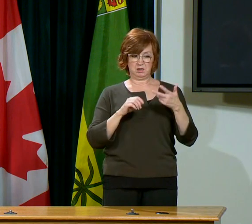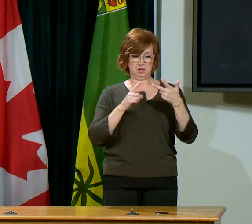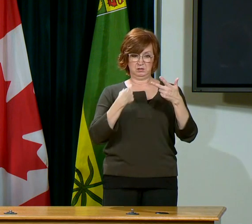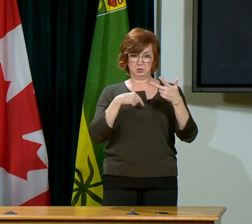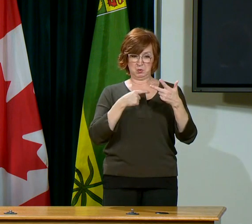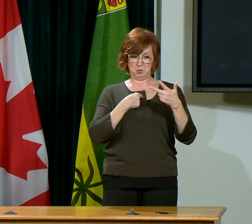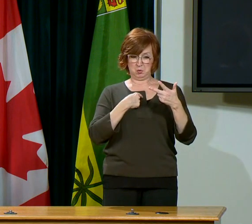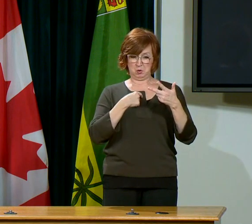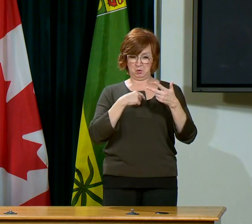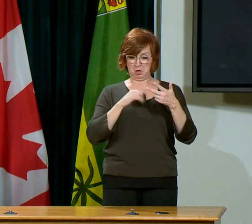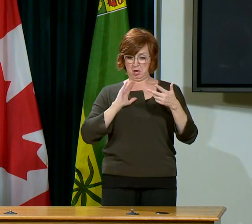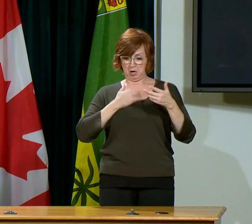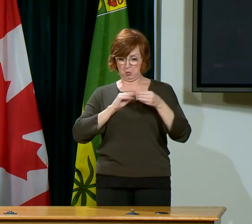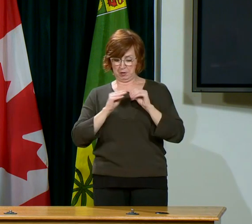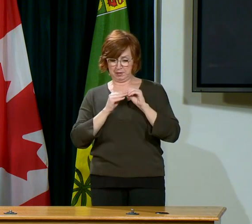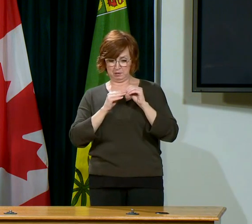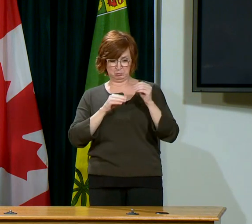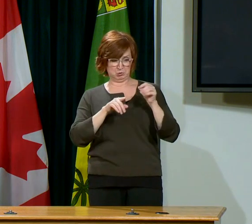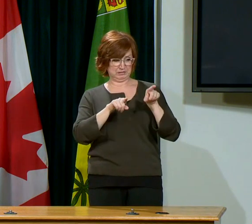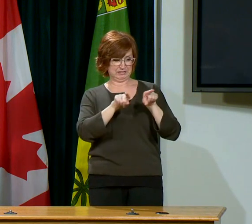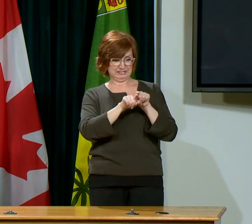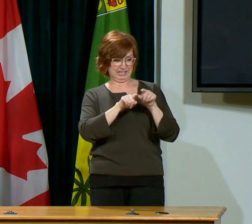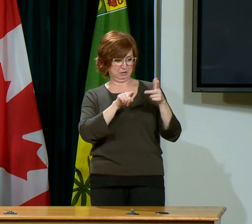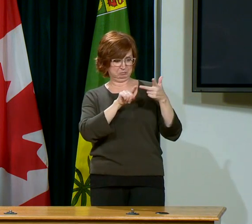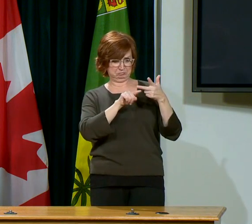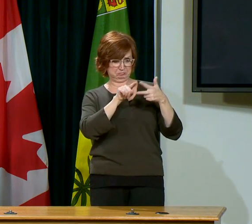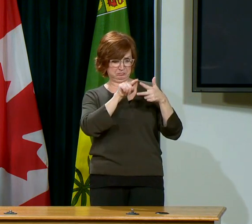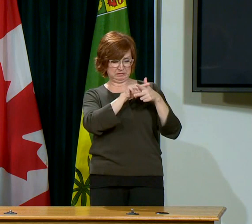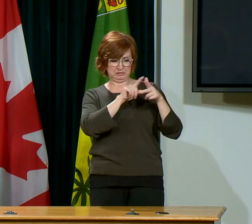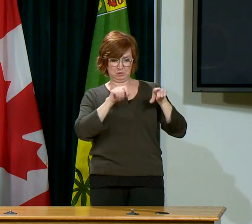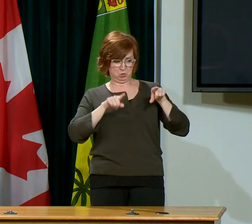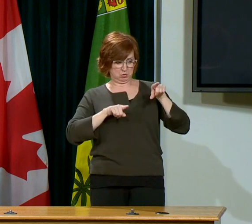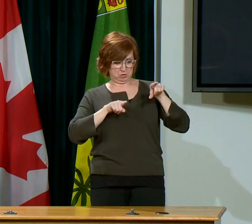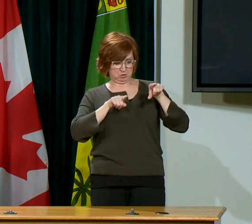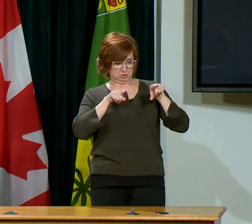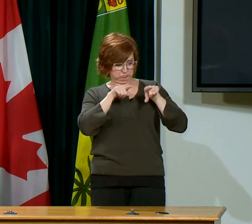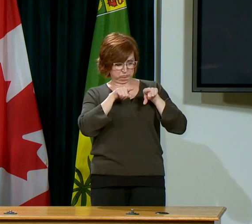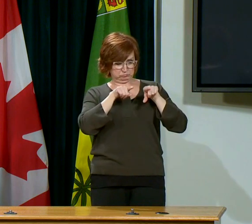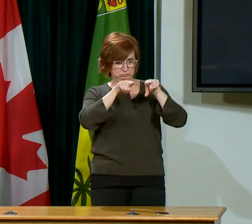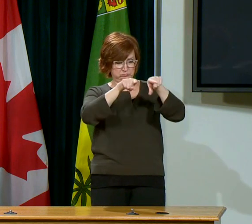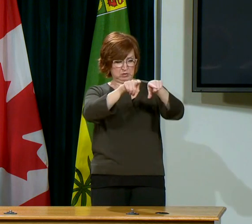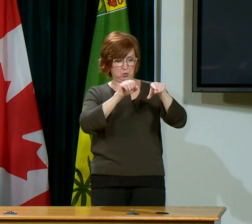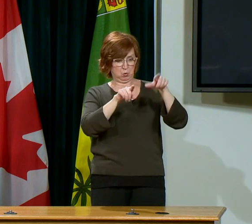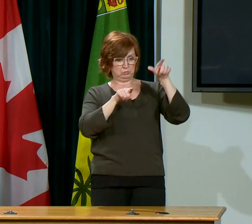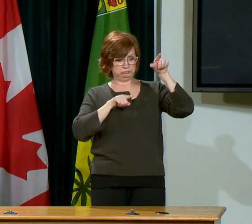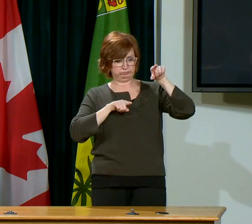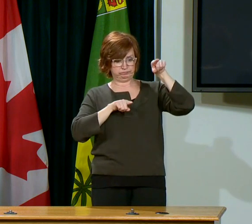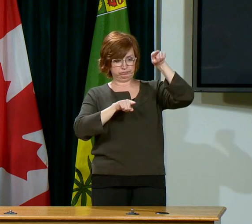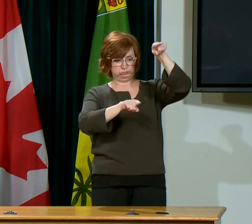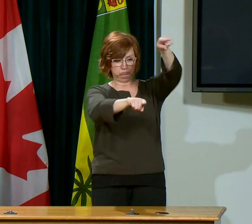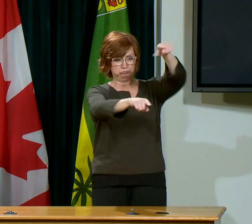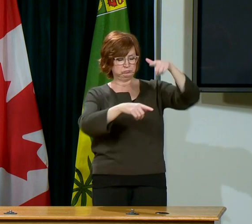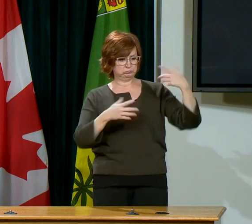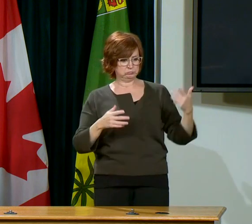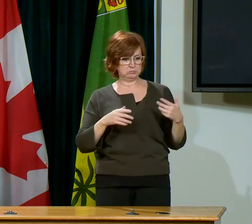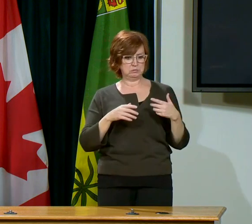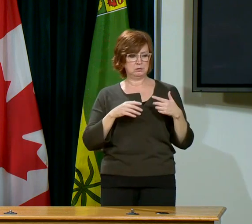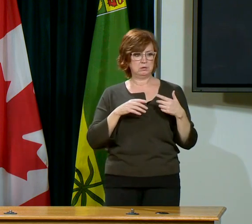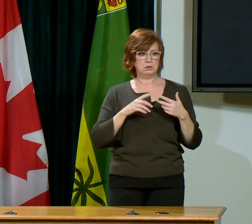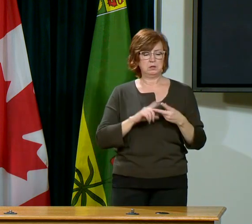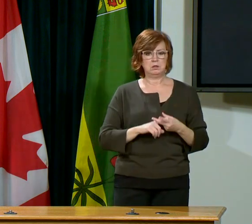scenarios, and whether the persistently encouraging data that we've been seeing over the last